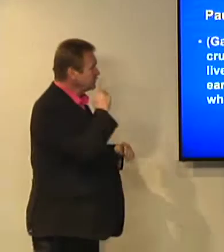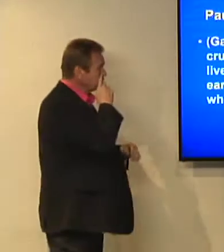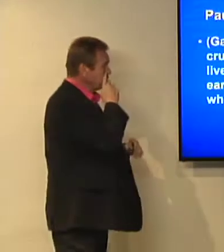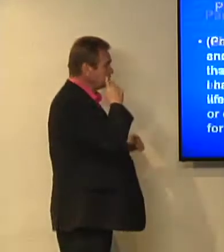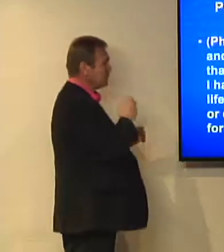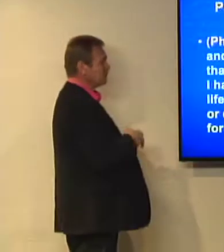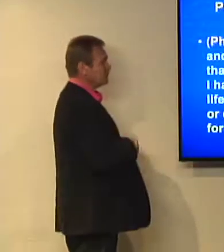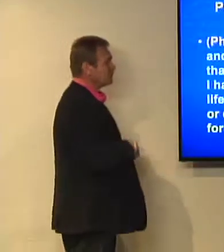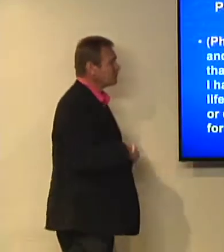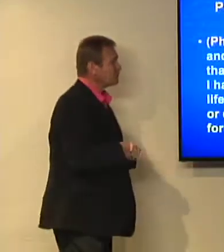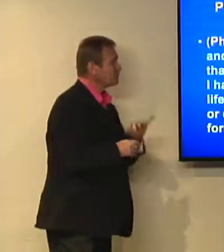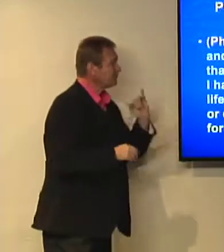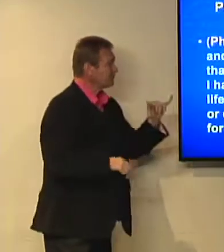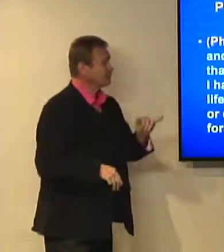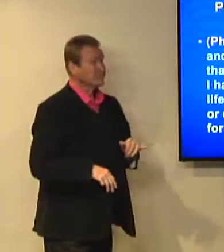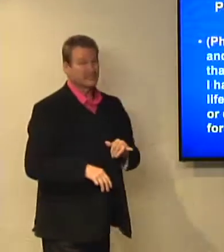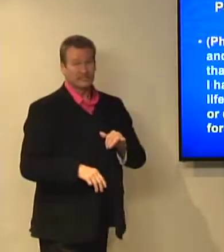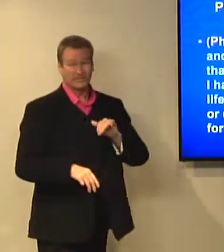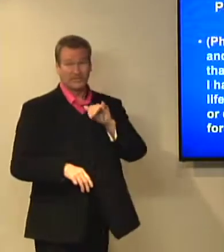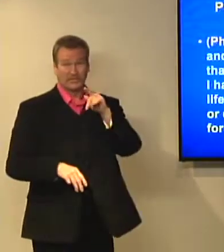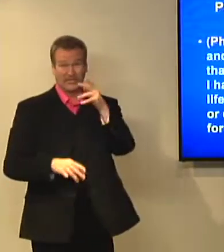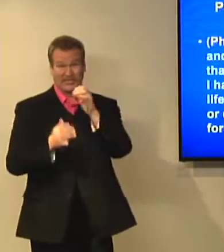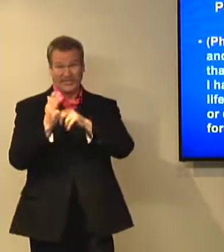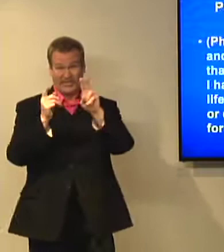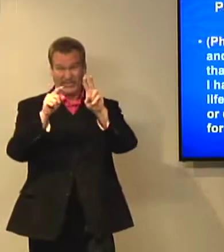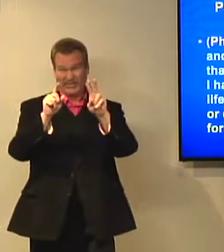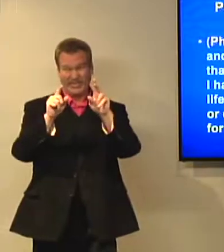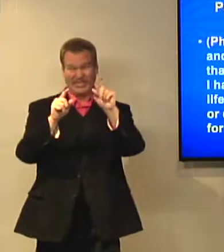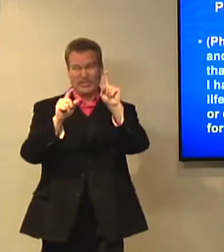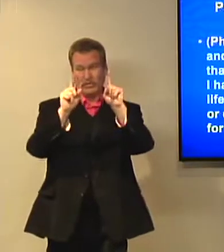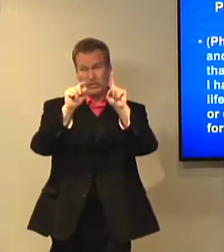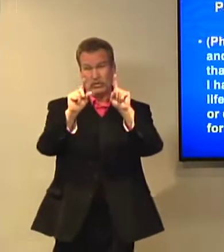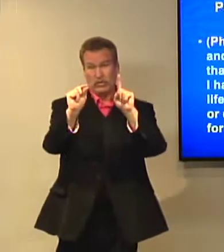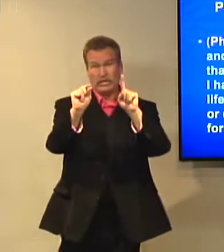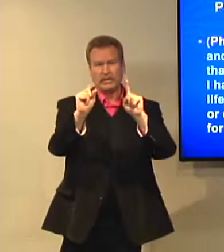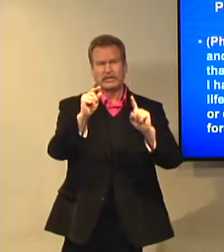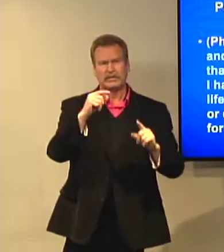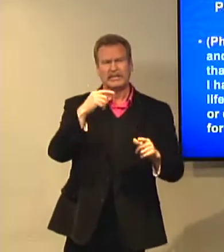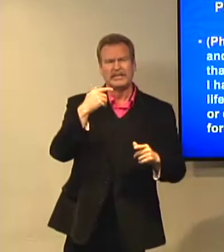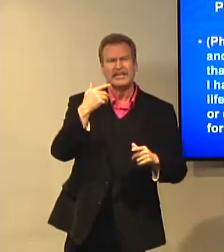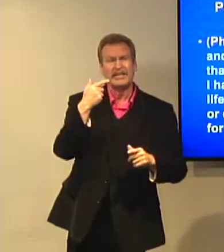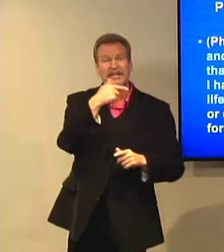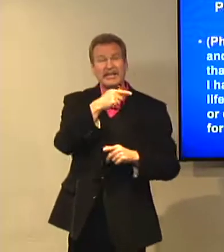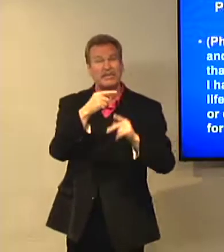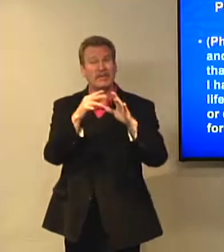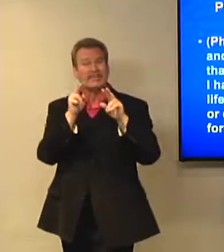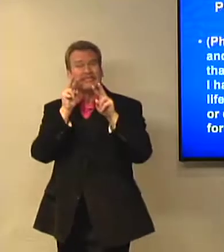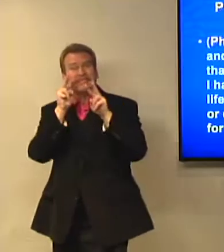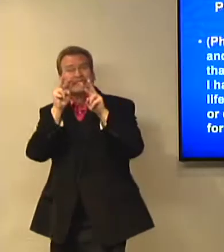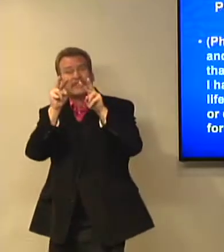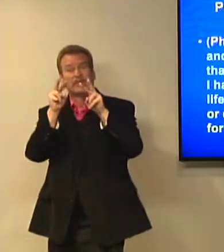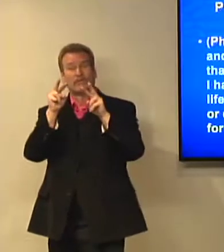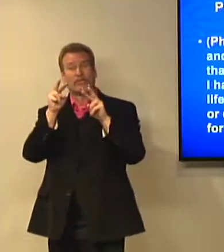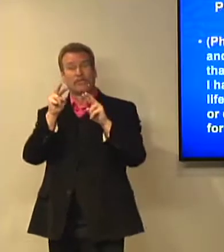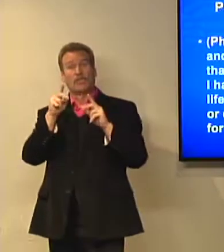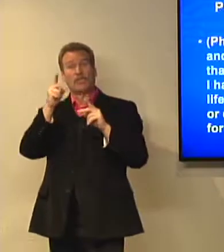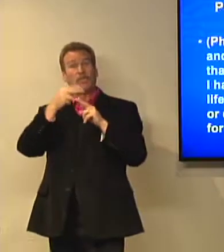firm to that belief. And then when we look at Philippians chapter 1, verse 20, Paul